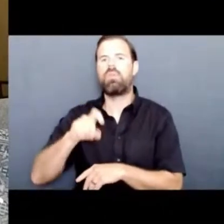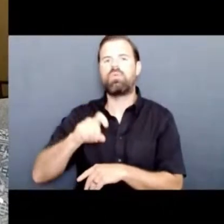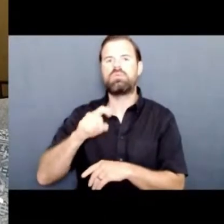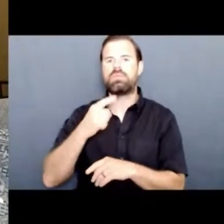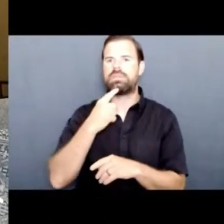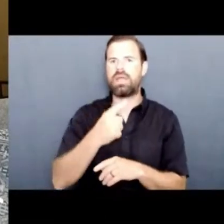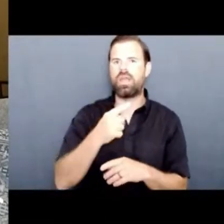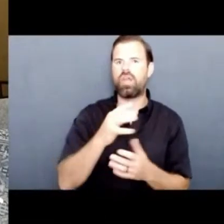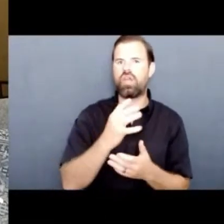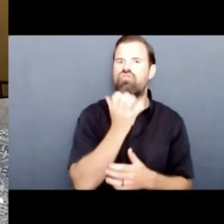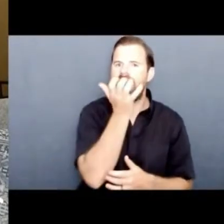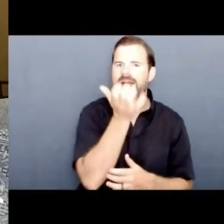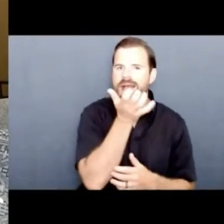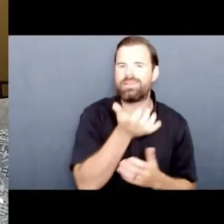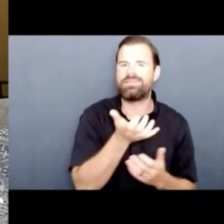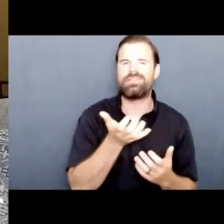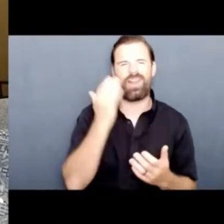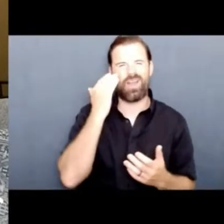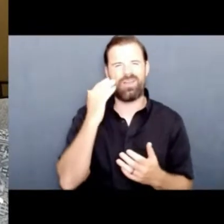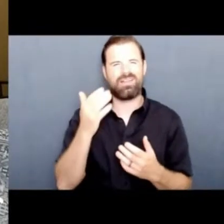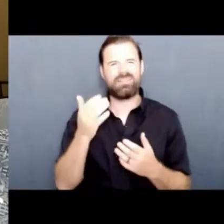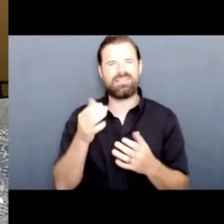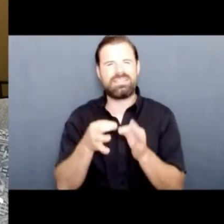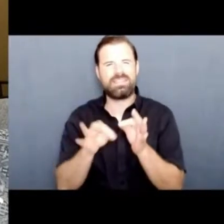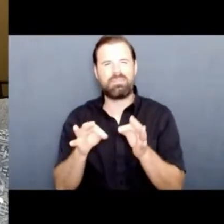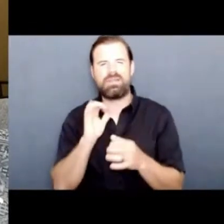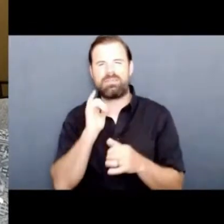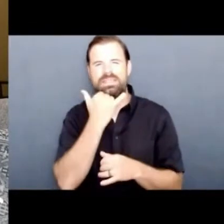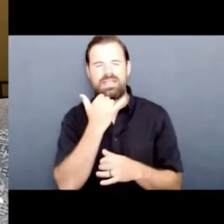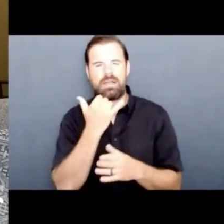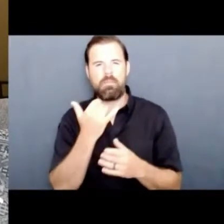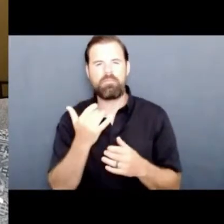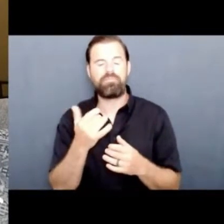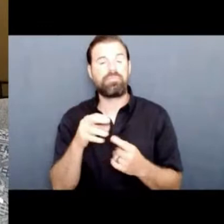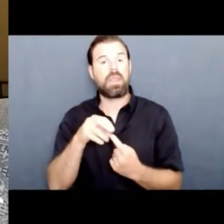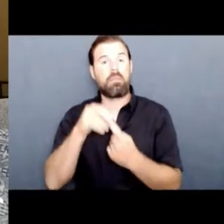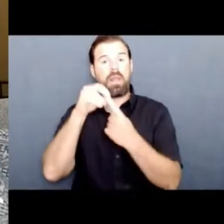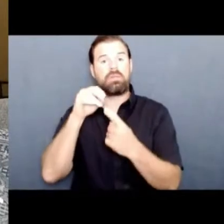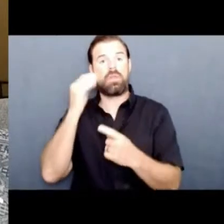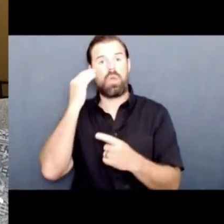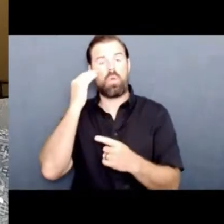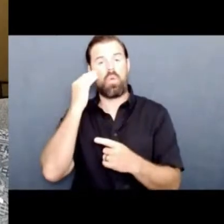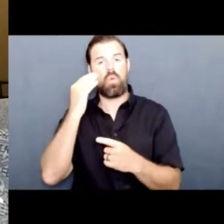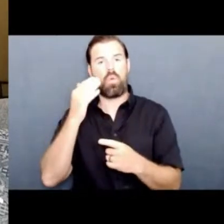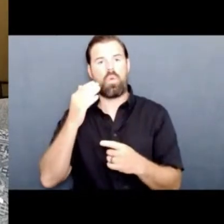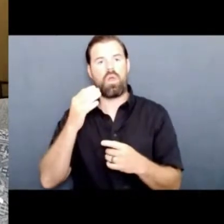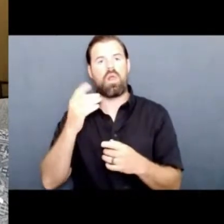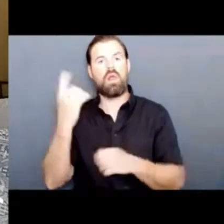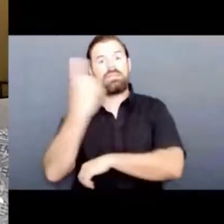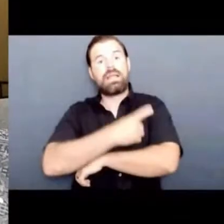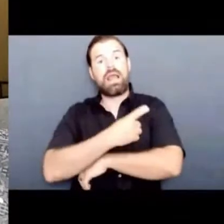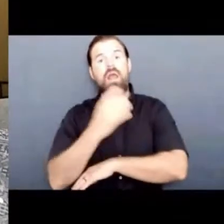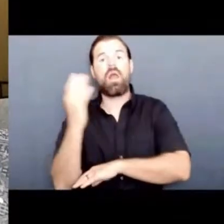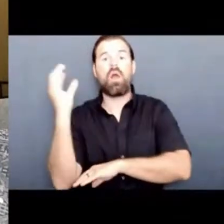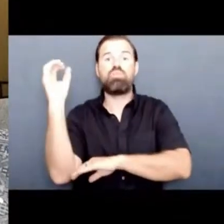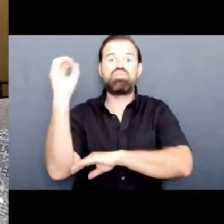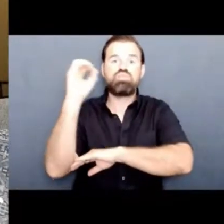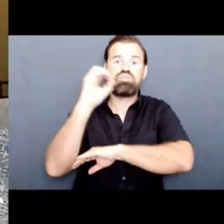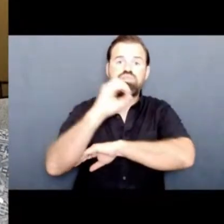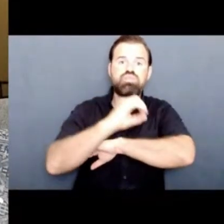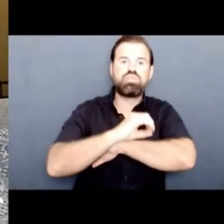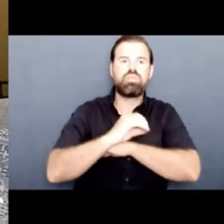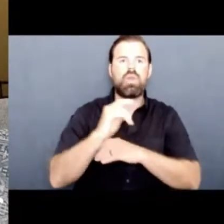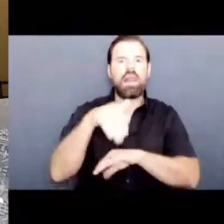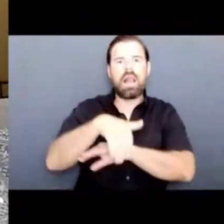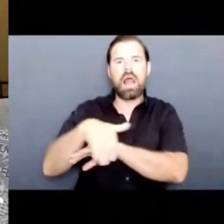grass, think something like that. Or especially at the end of the day, I notice my speech slows down and I stutter,